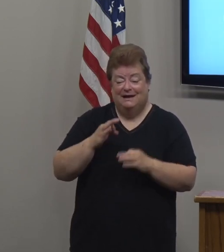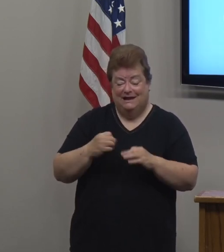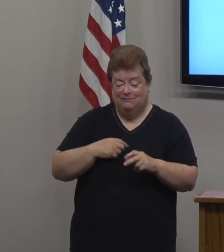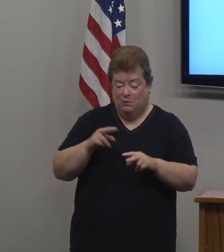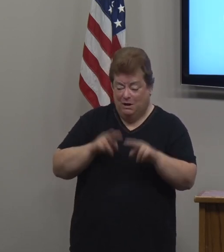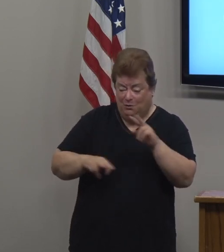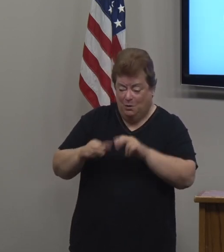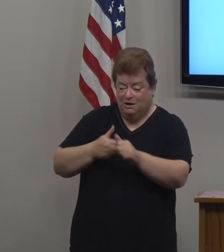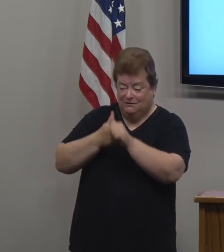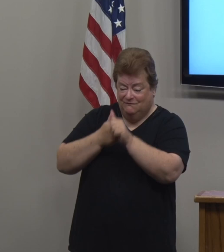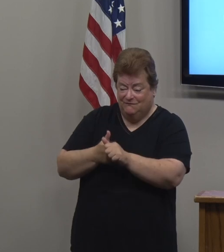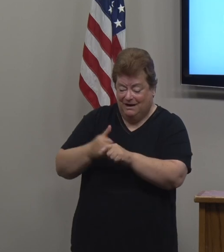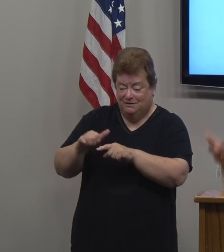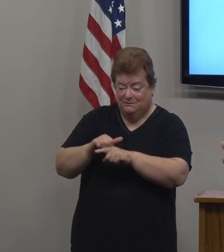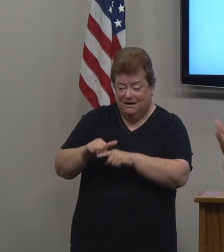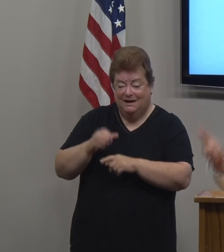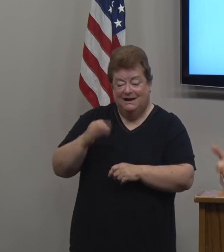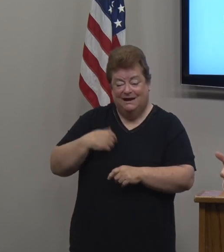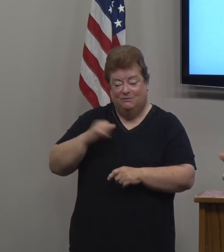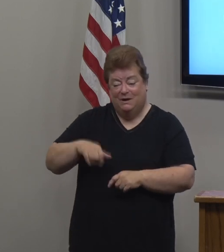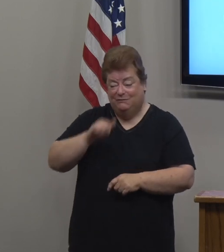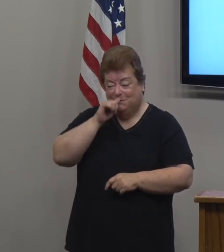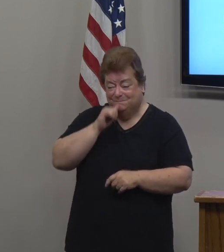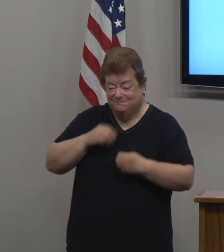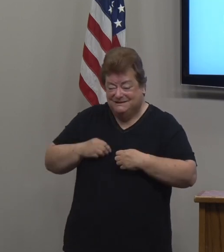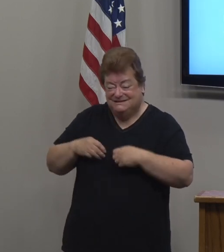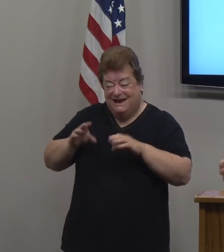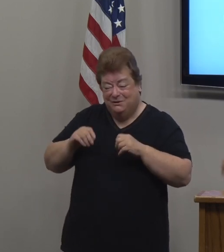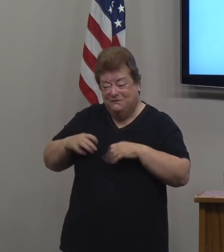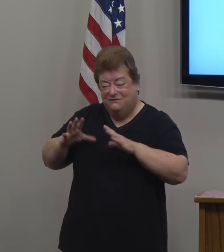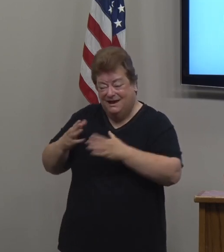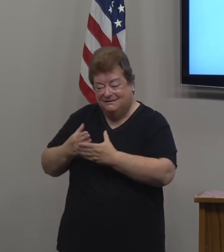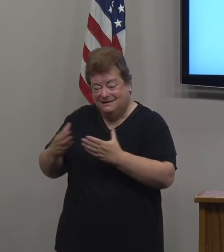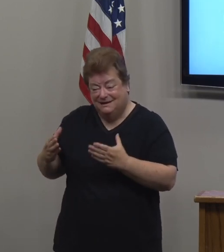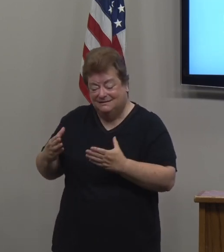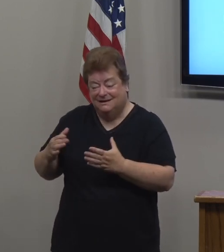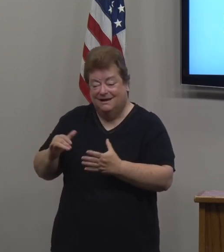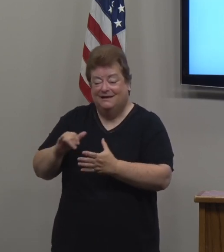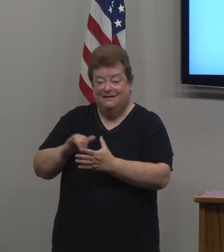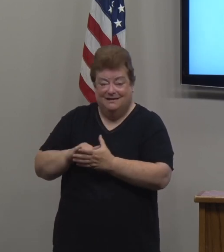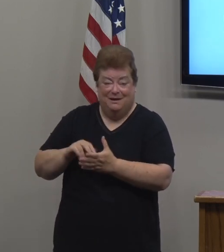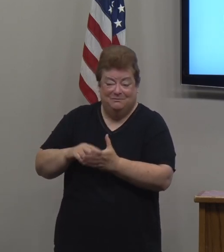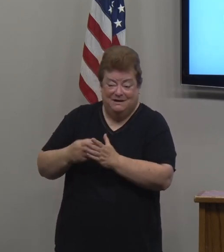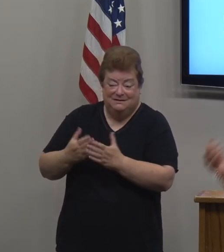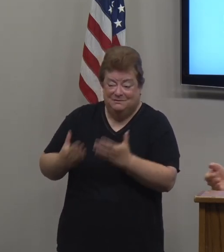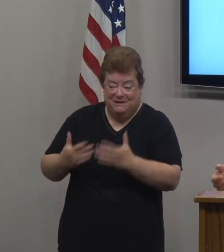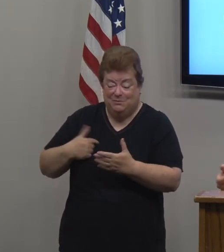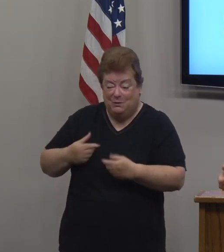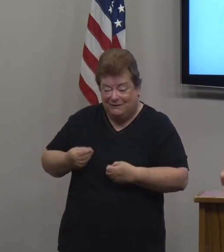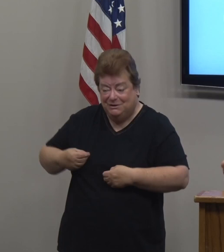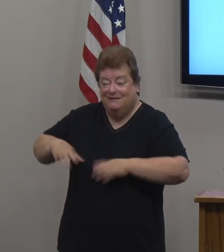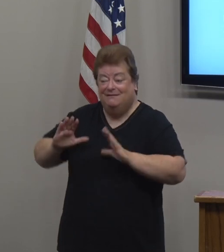observe these practices, if we make sacrifices, and unfortunately, sacrifices involve just that, sacrifice.